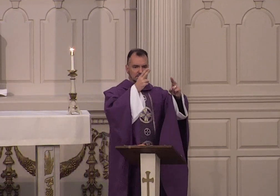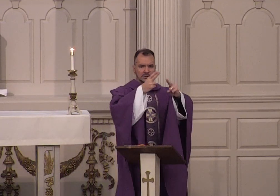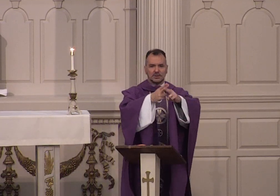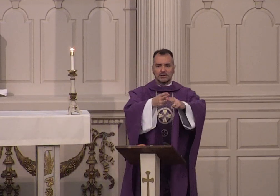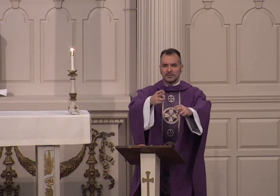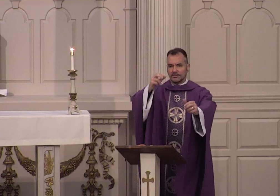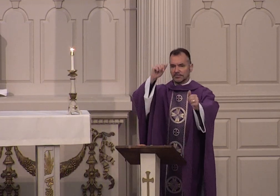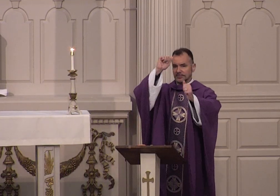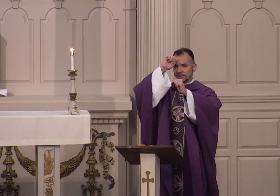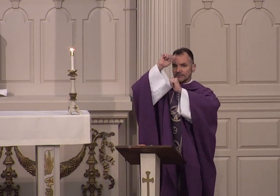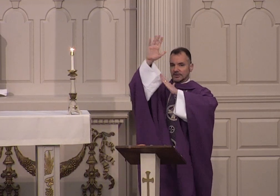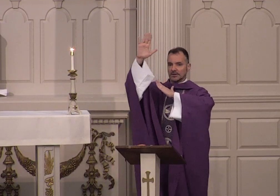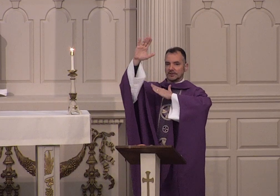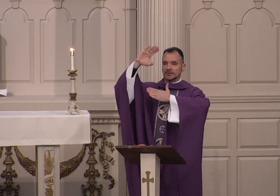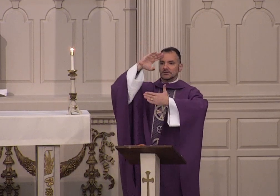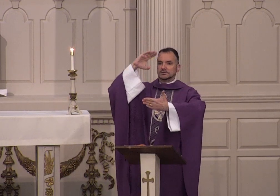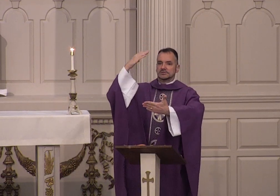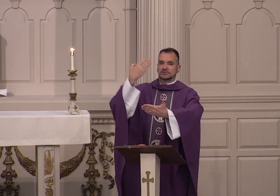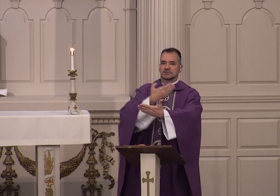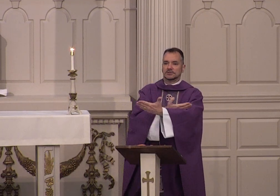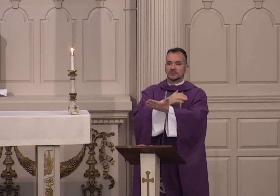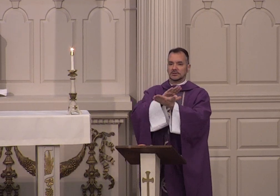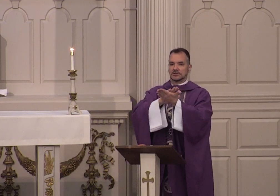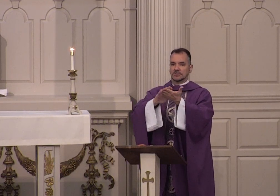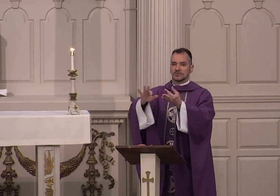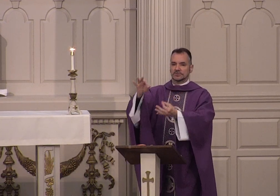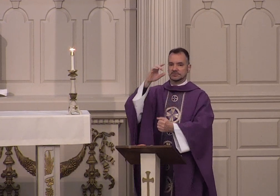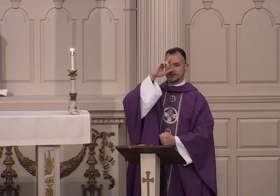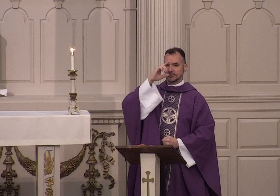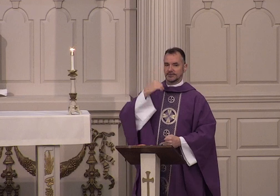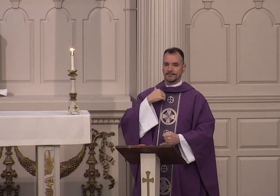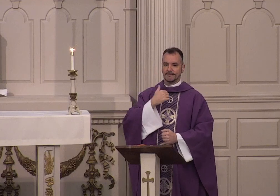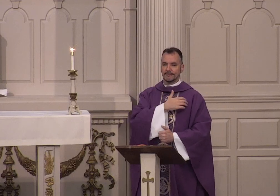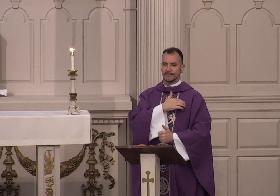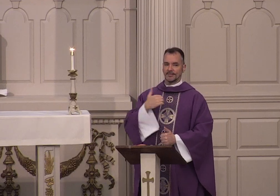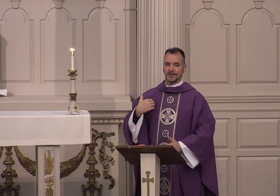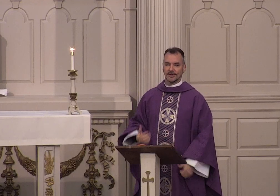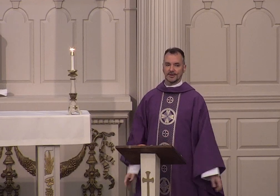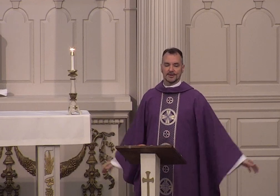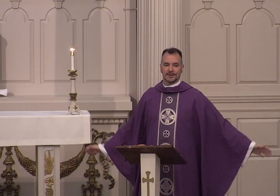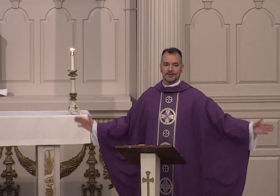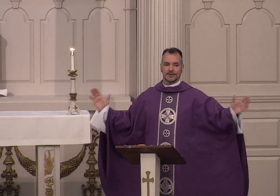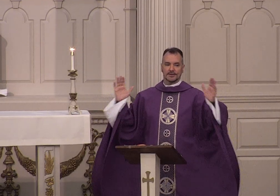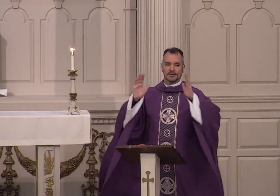In the name of the Father, and of the Son, and of the Holy Spirit. Amen.